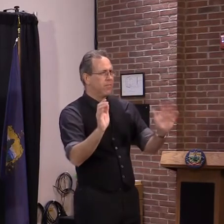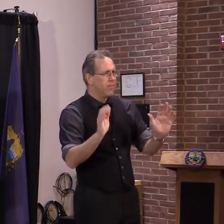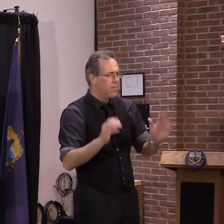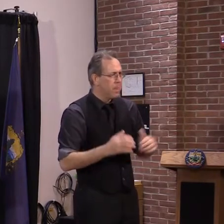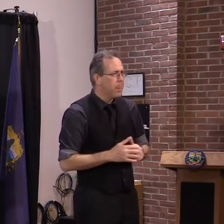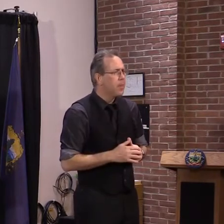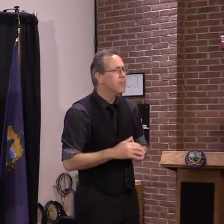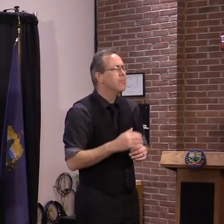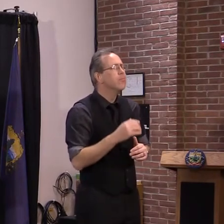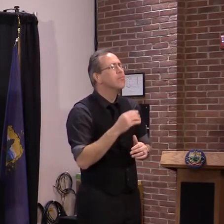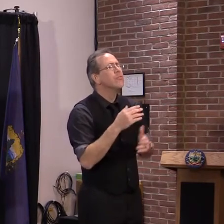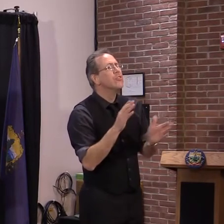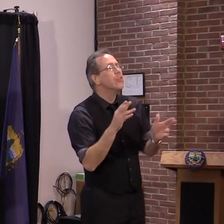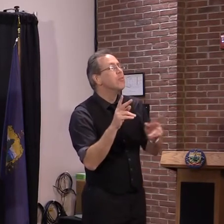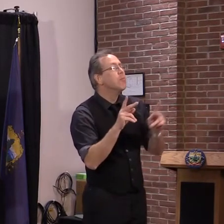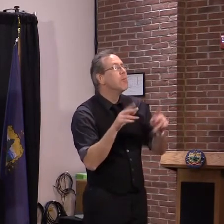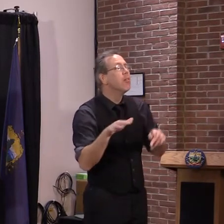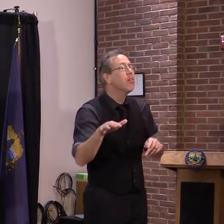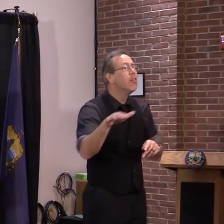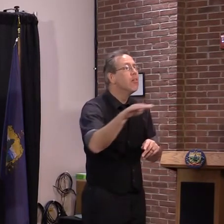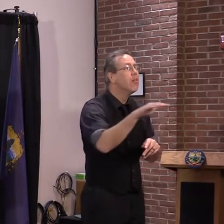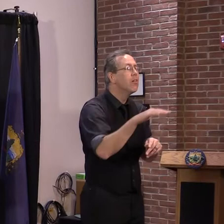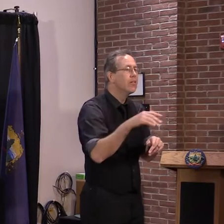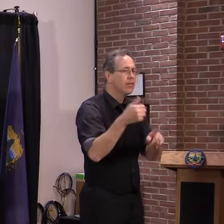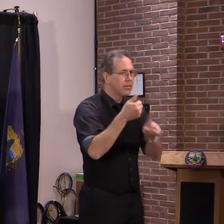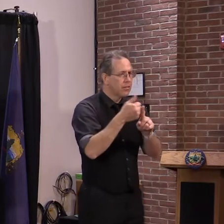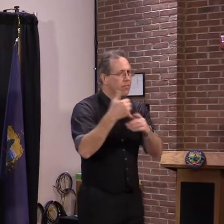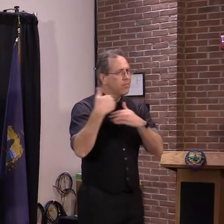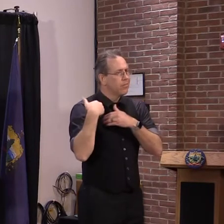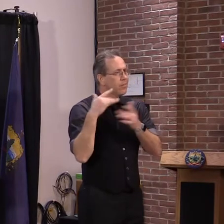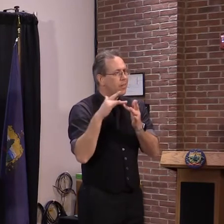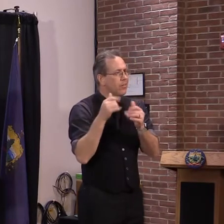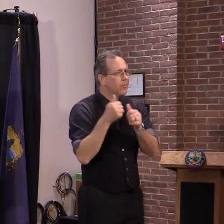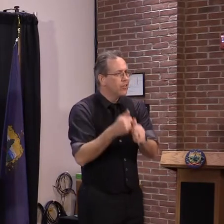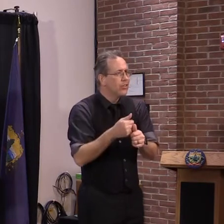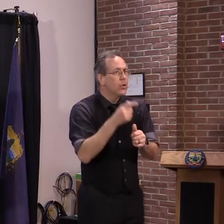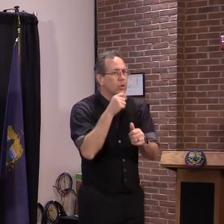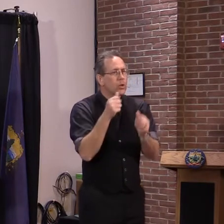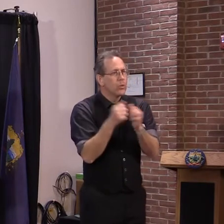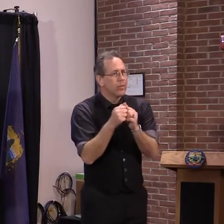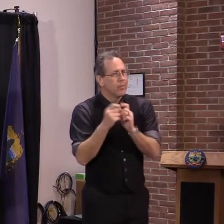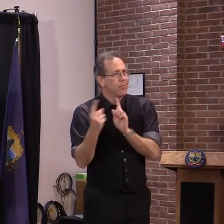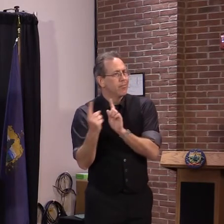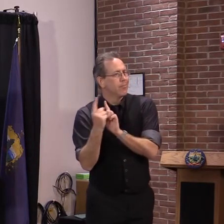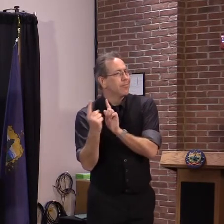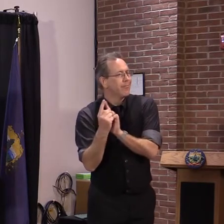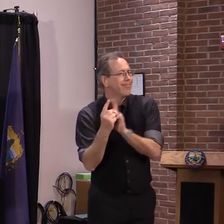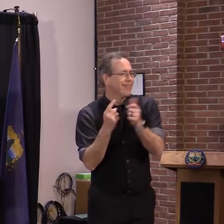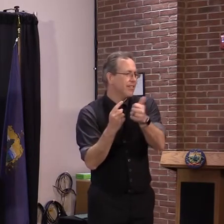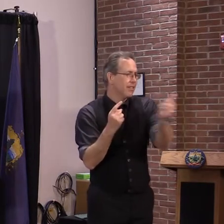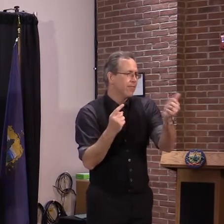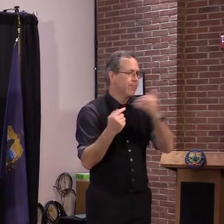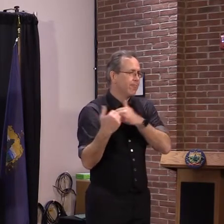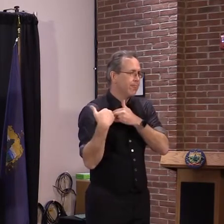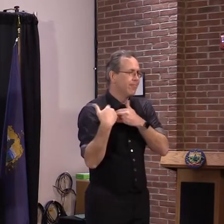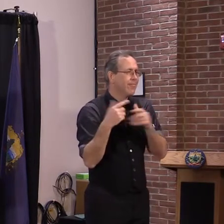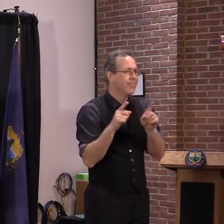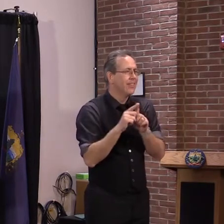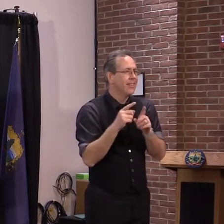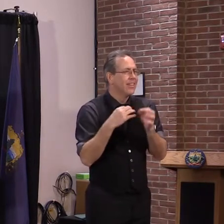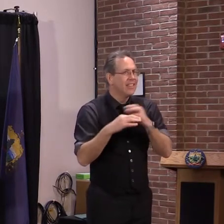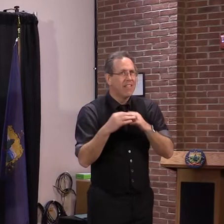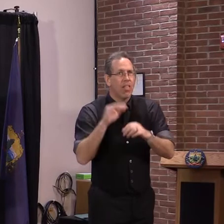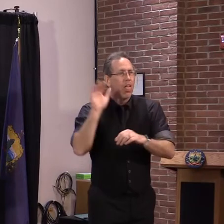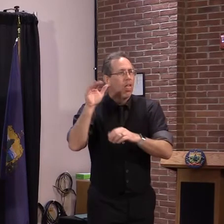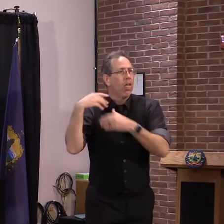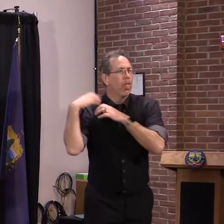population contact tracing that actually is not efficient enough in a broad scale sense across the